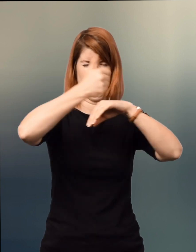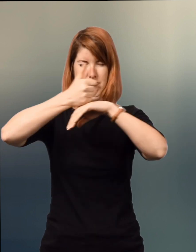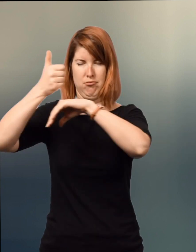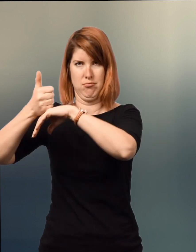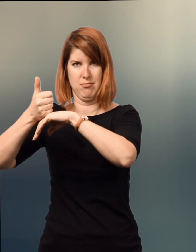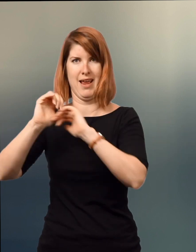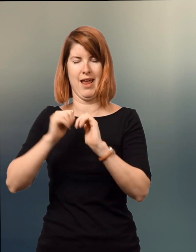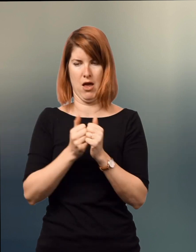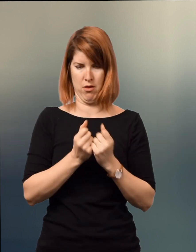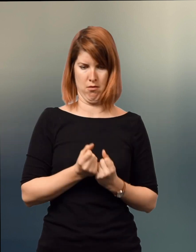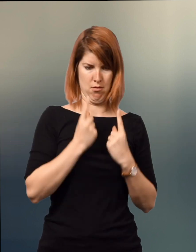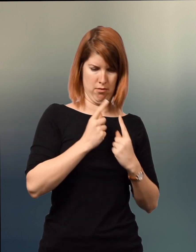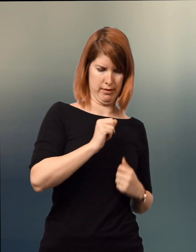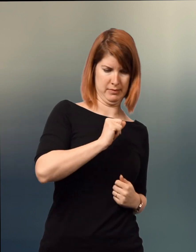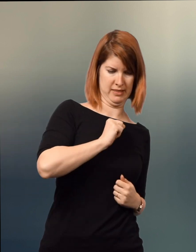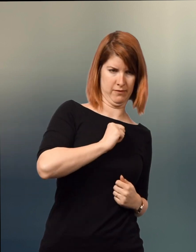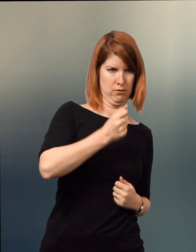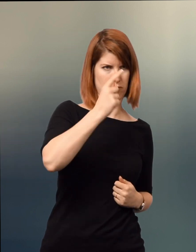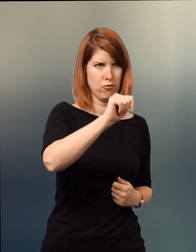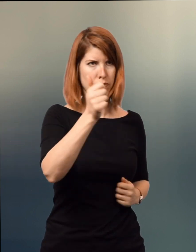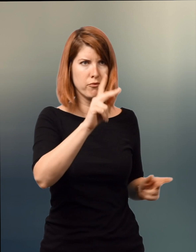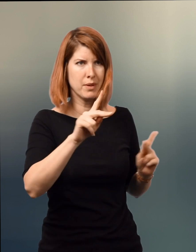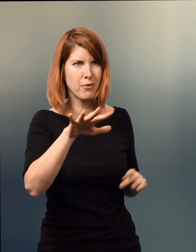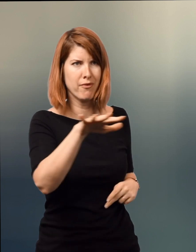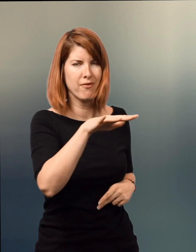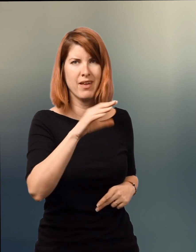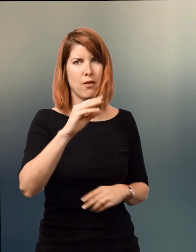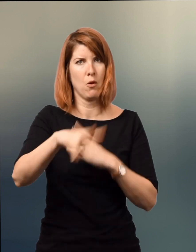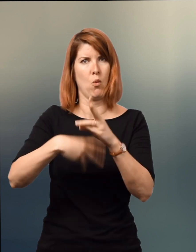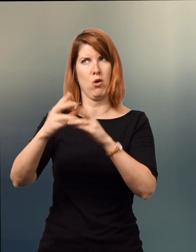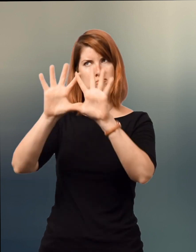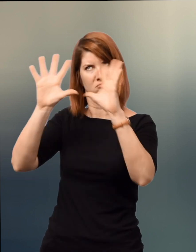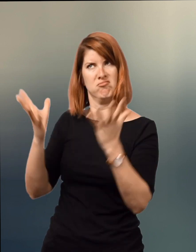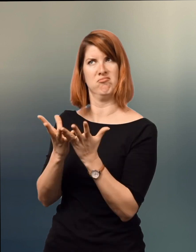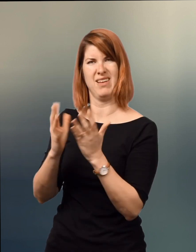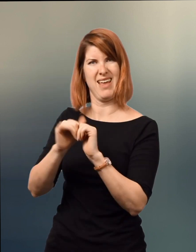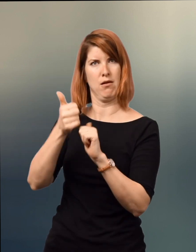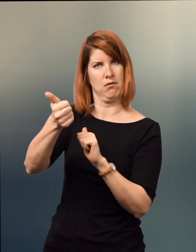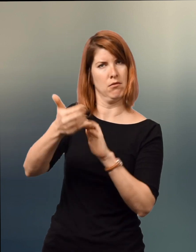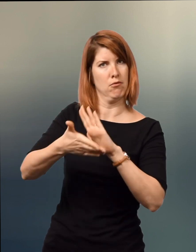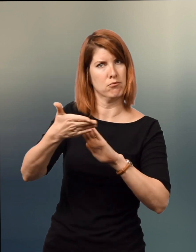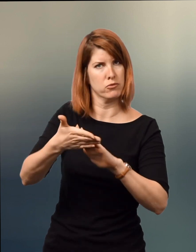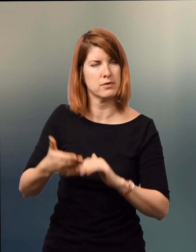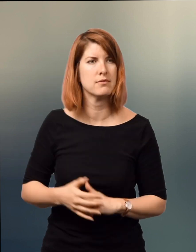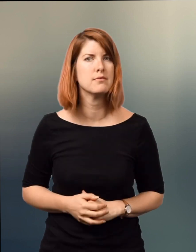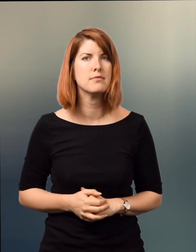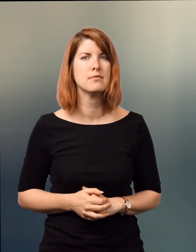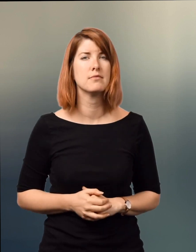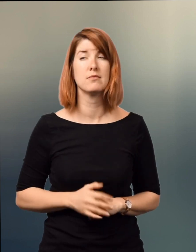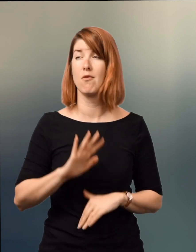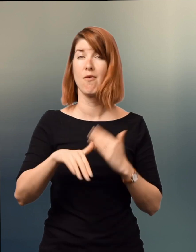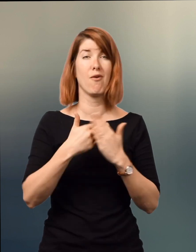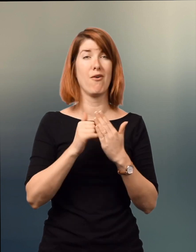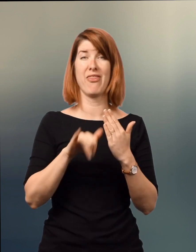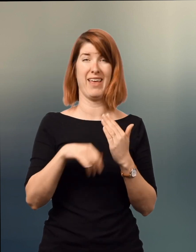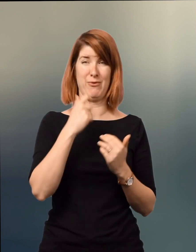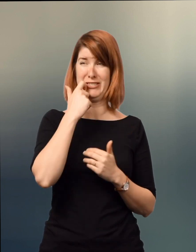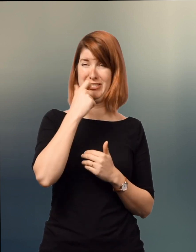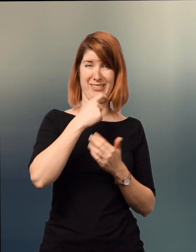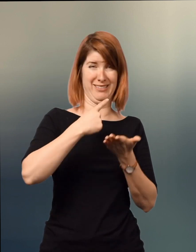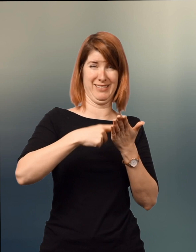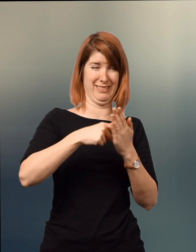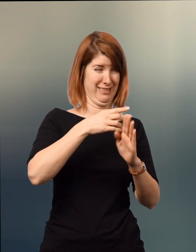representation that directs how they make sense of themselves, of others, and the world around them, and how the world